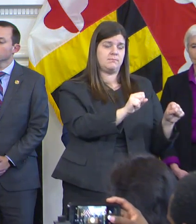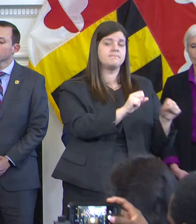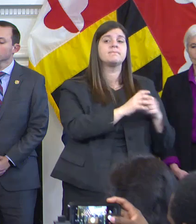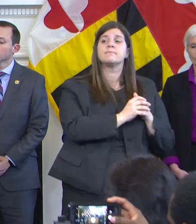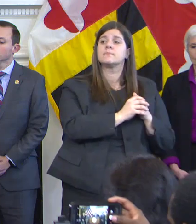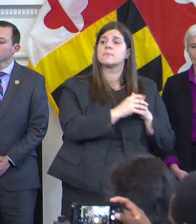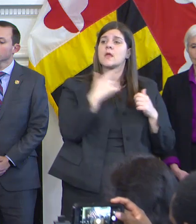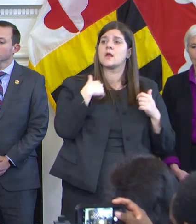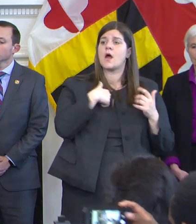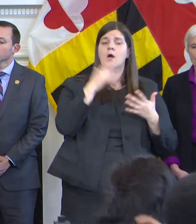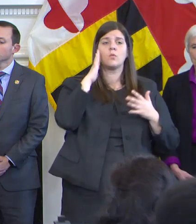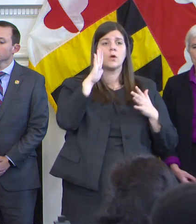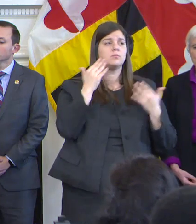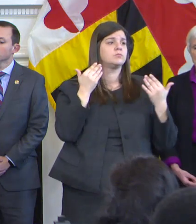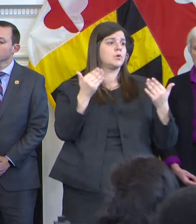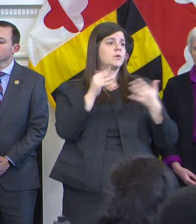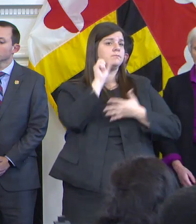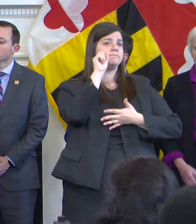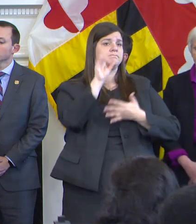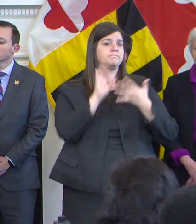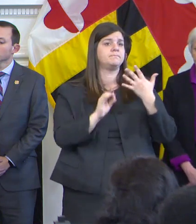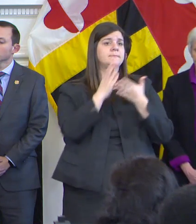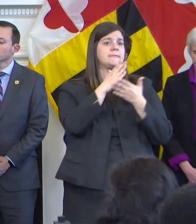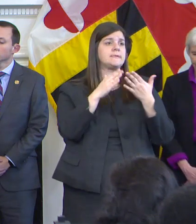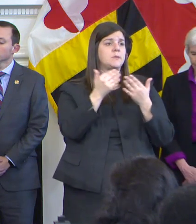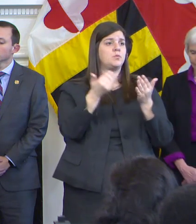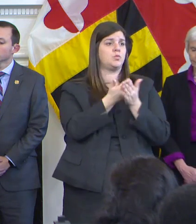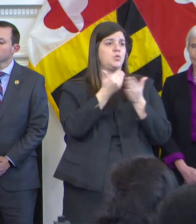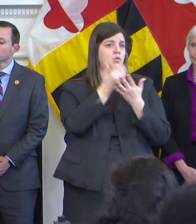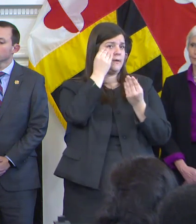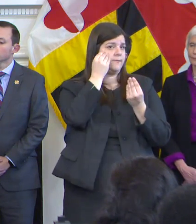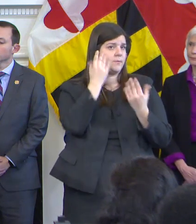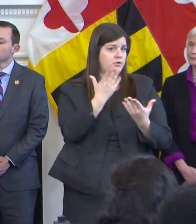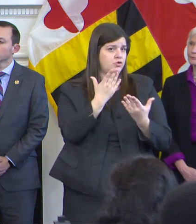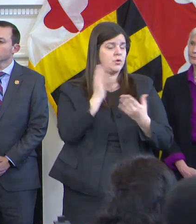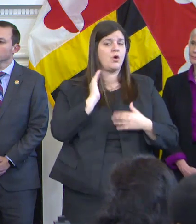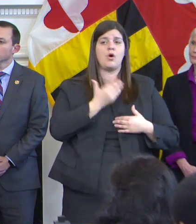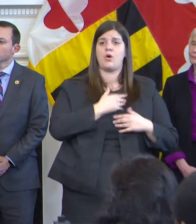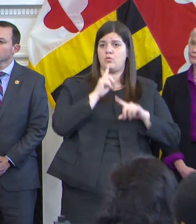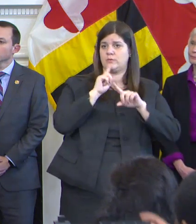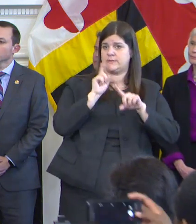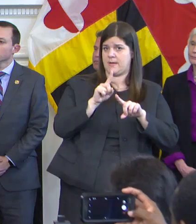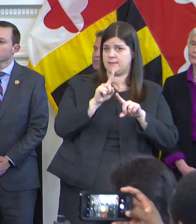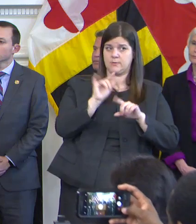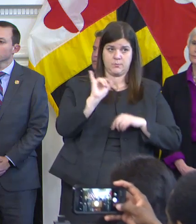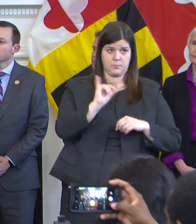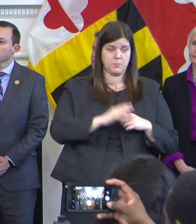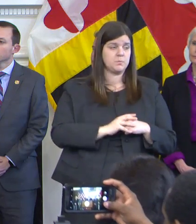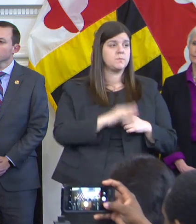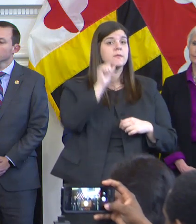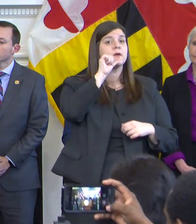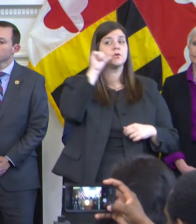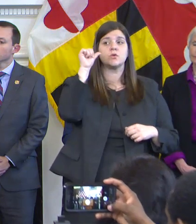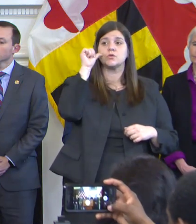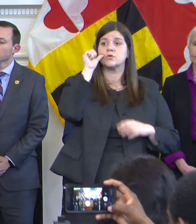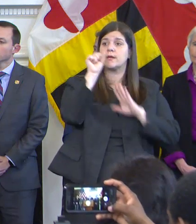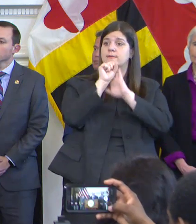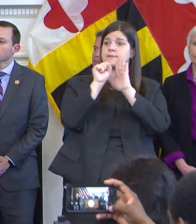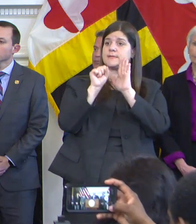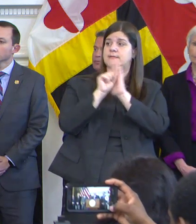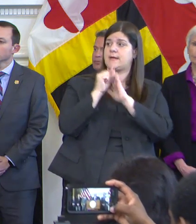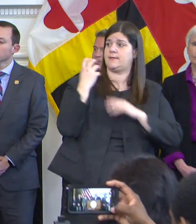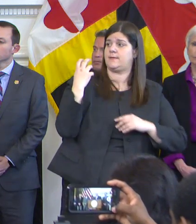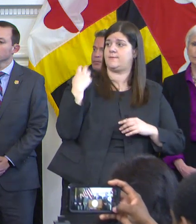updates on COVID-19 and our response. Yesterday, state health officials